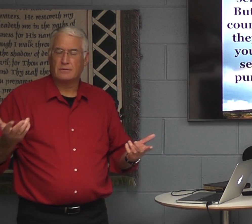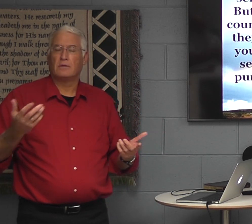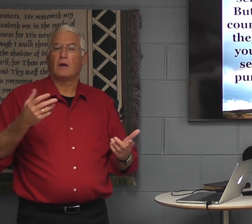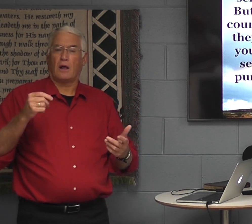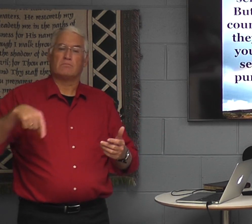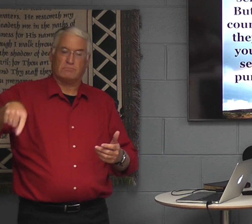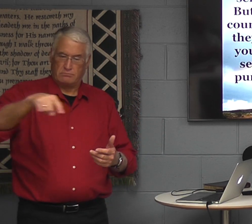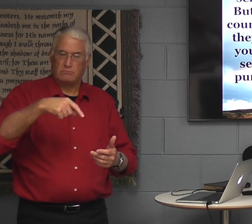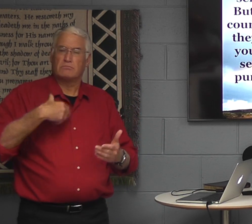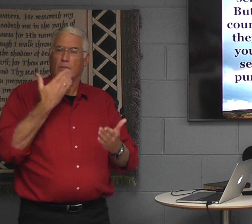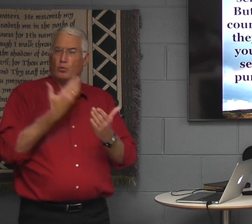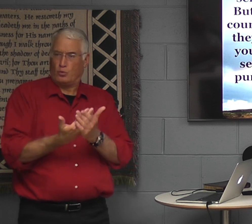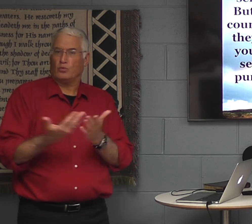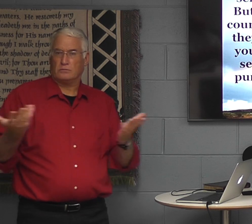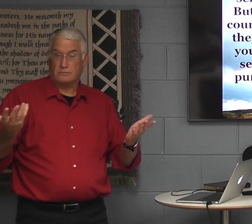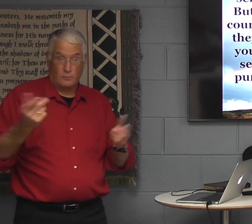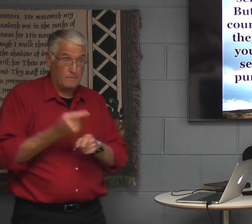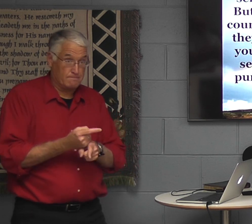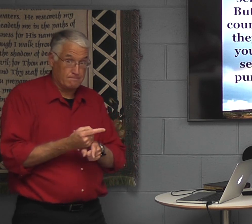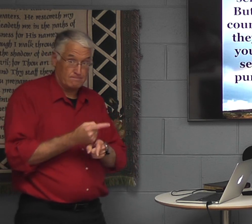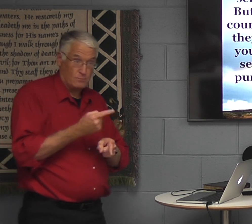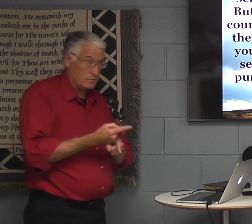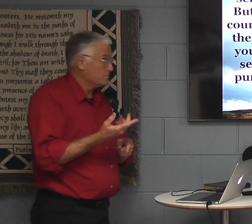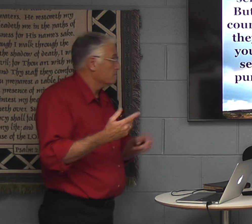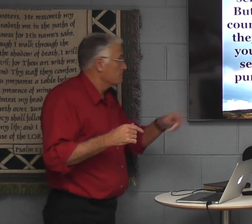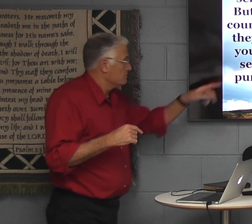That's what we have as protection. So that's good, right?